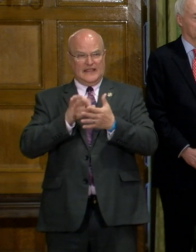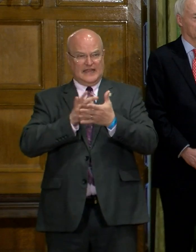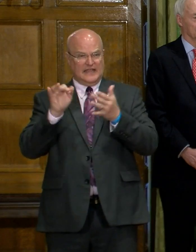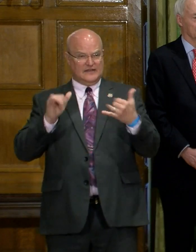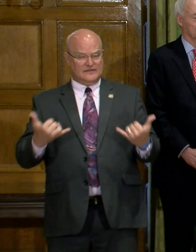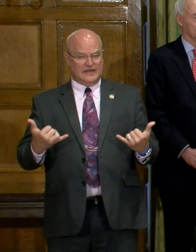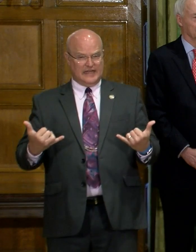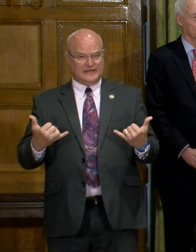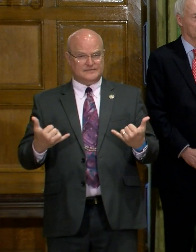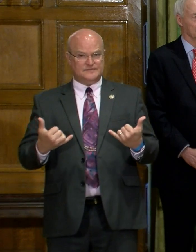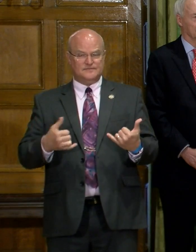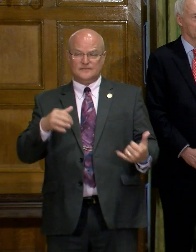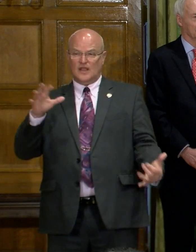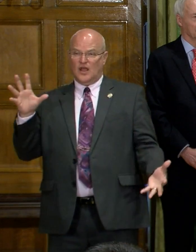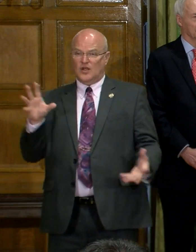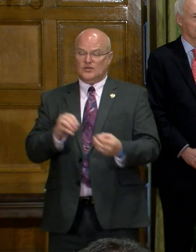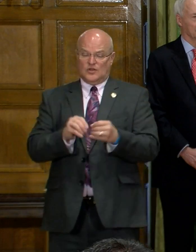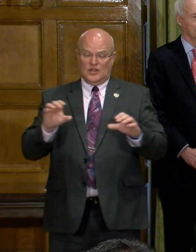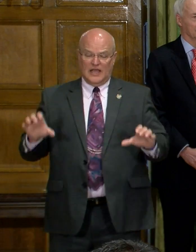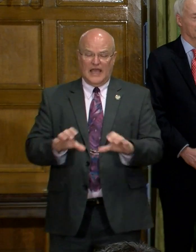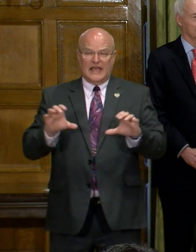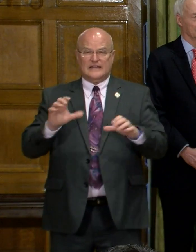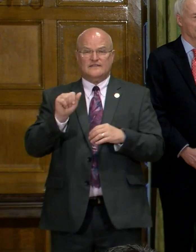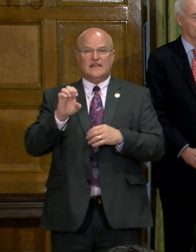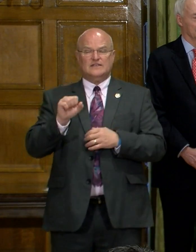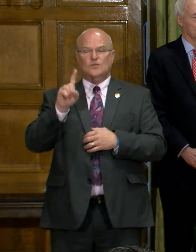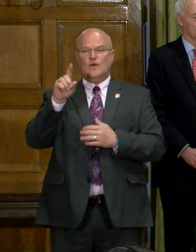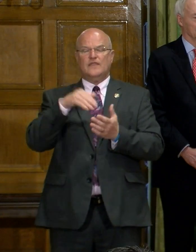count. Our total active cases are